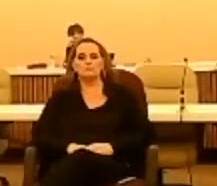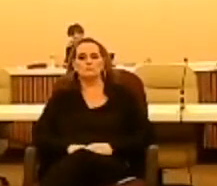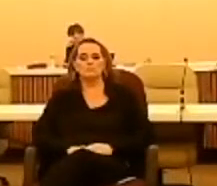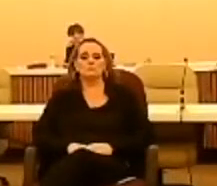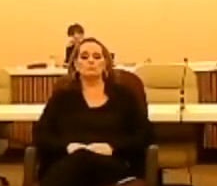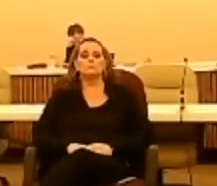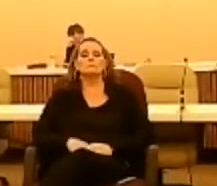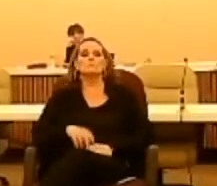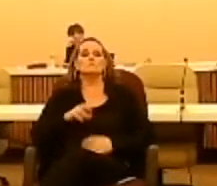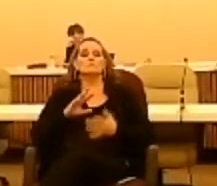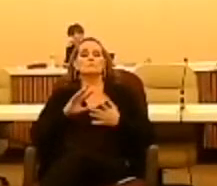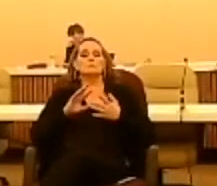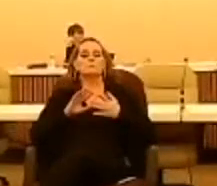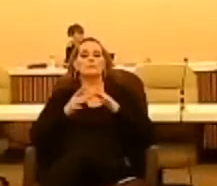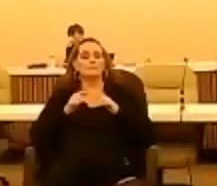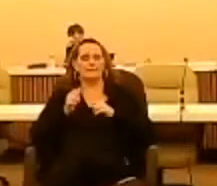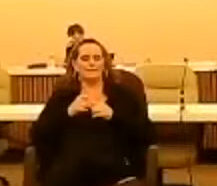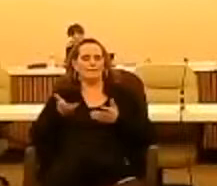Anything online?